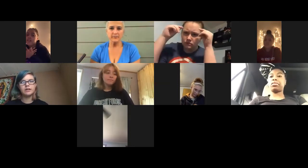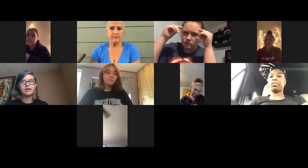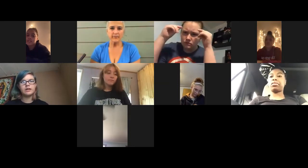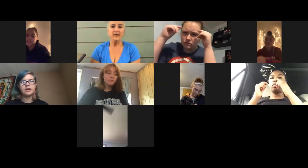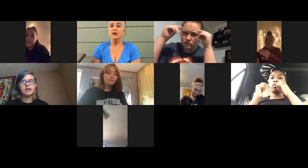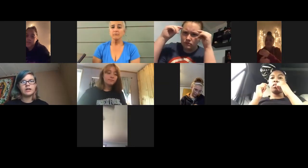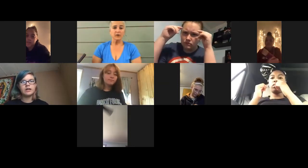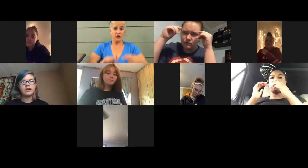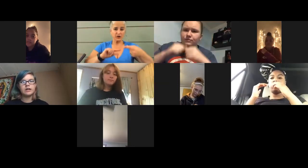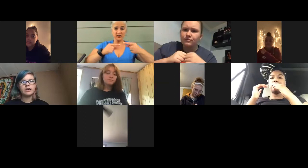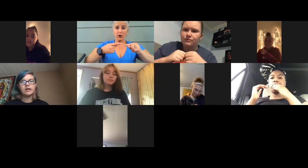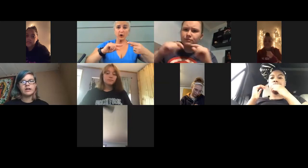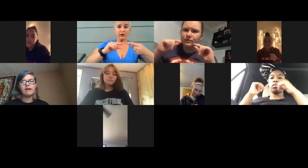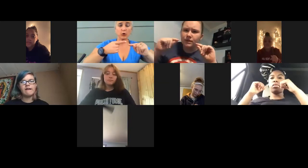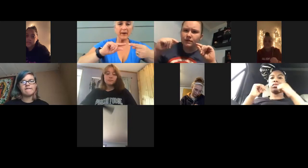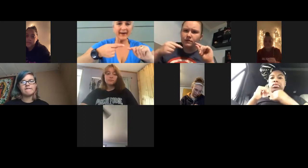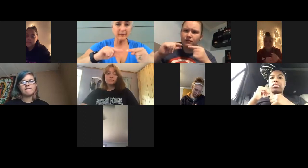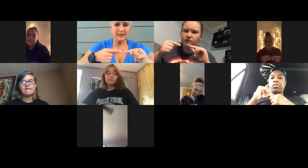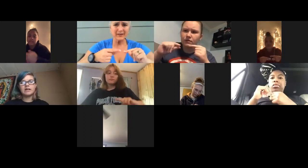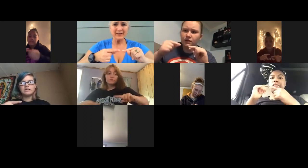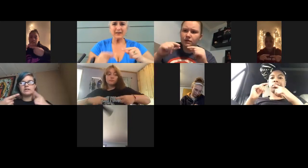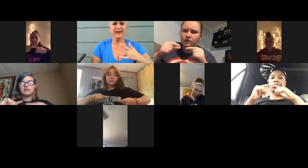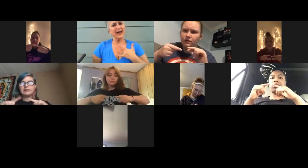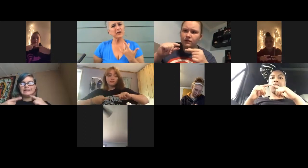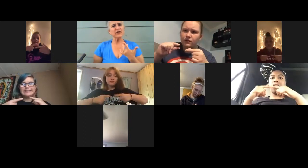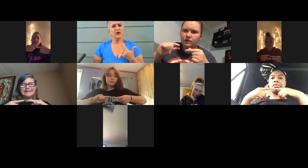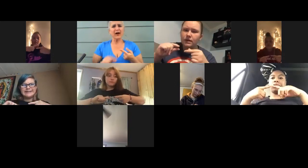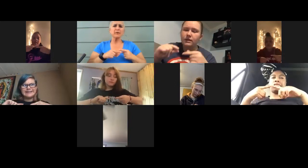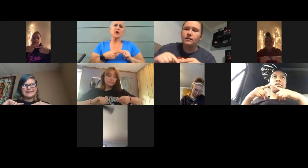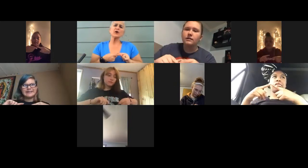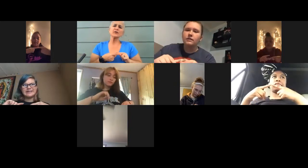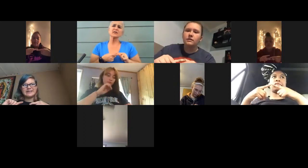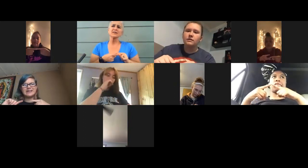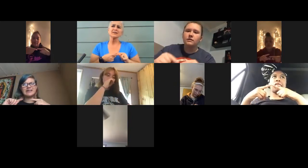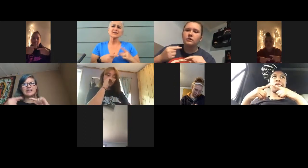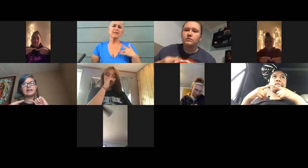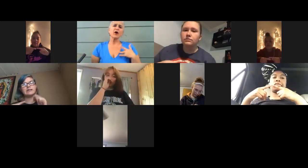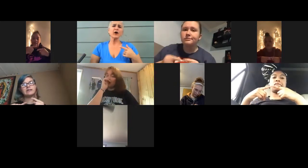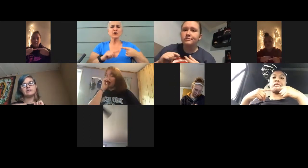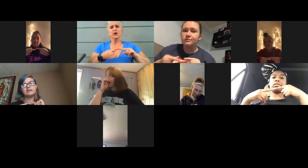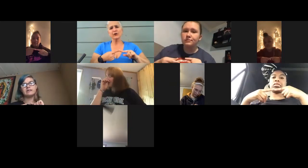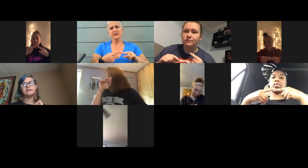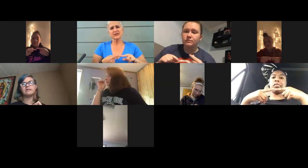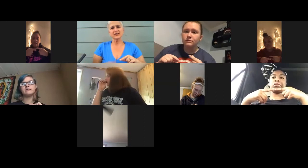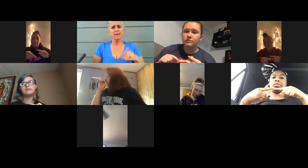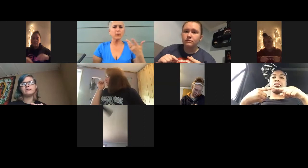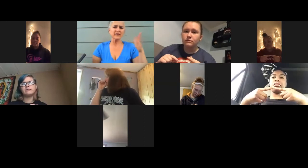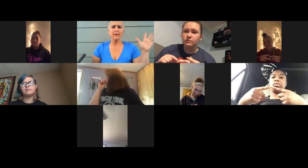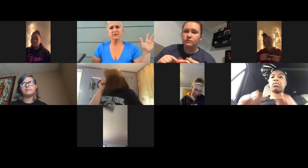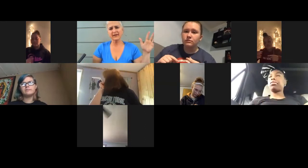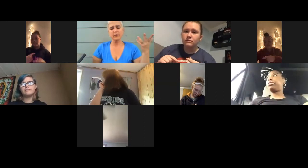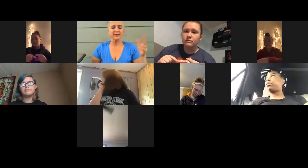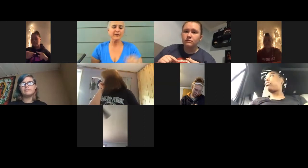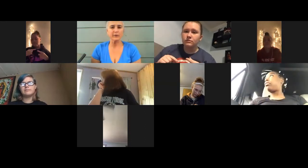Hurt. Just hurt or pain. Like, how do you feel? I'm hurt. My heart hurts because some